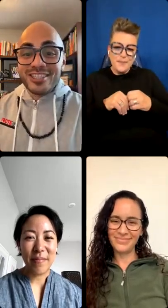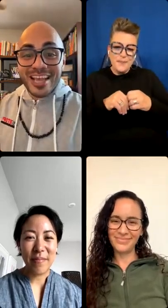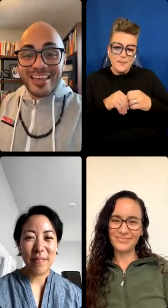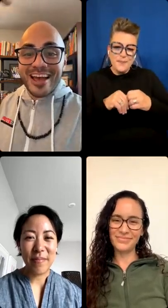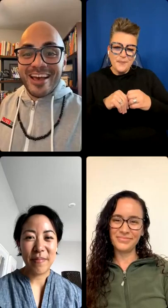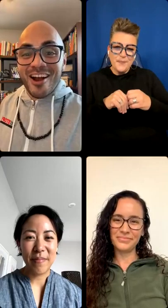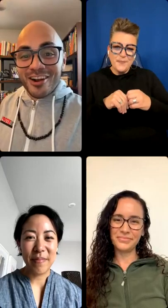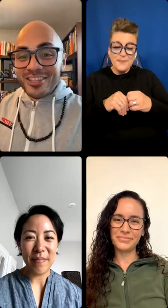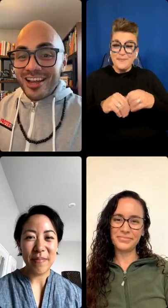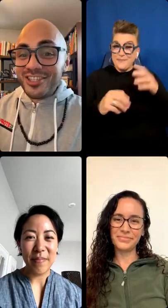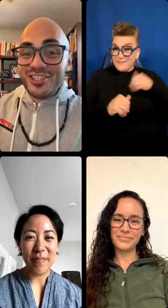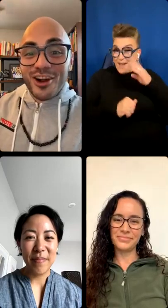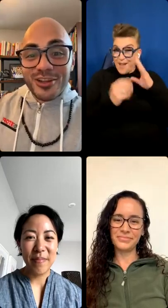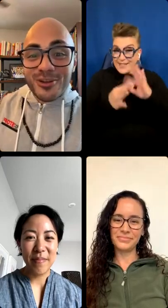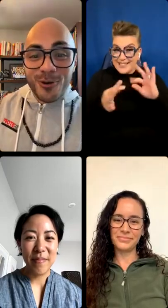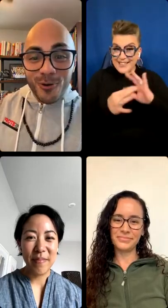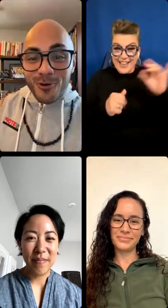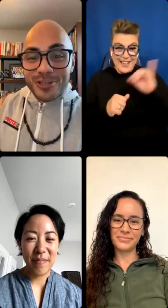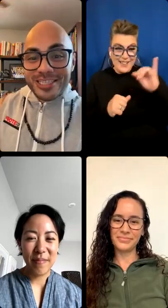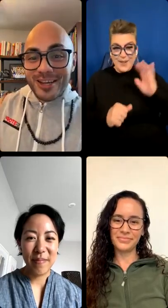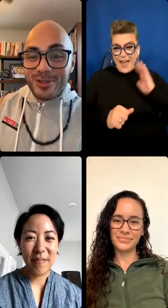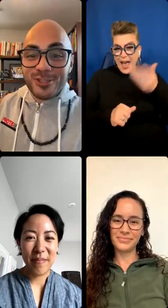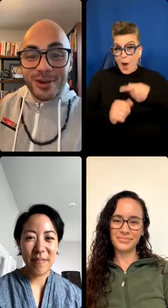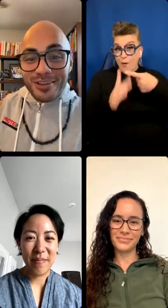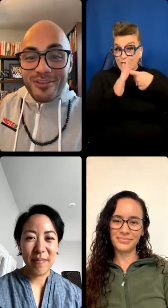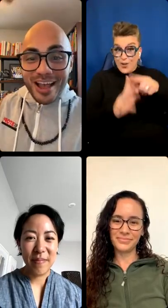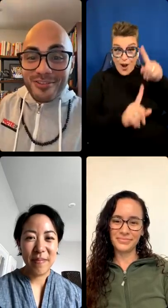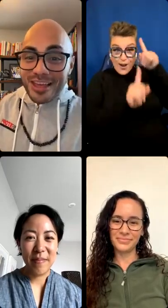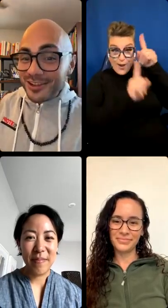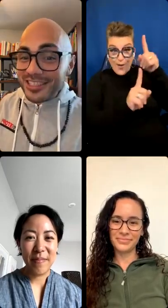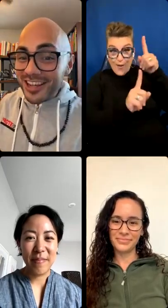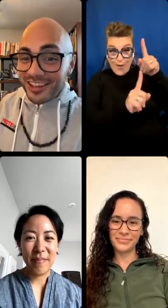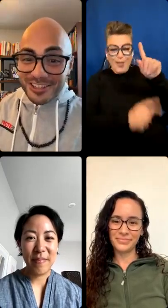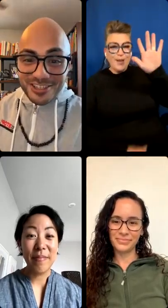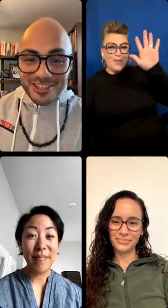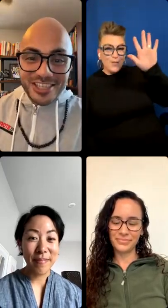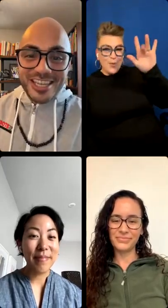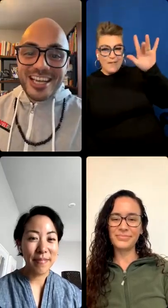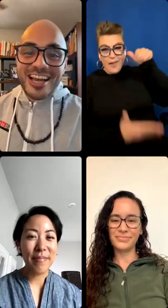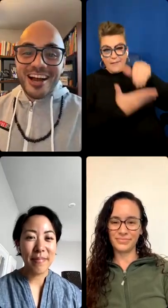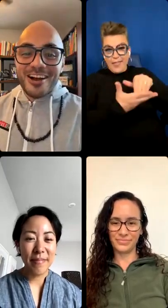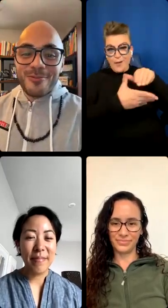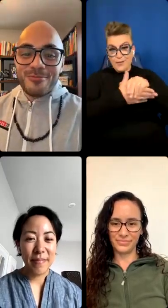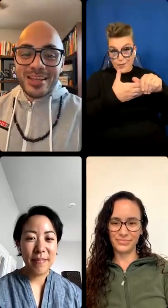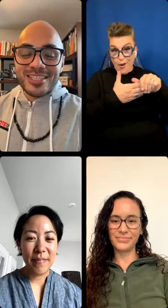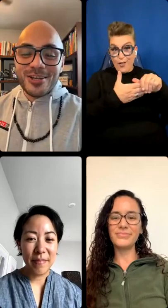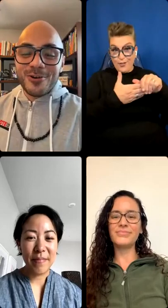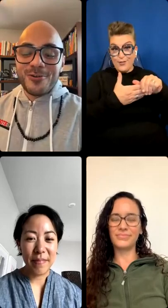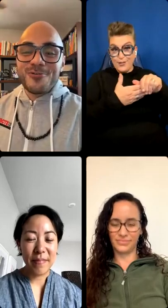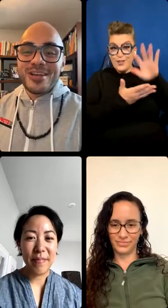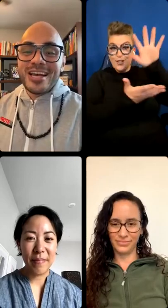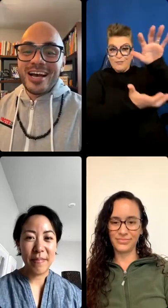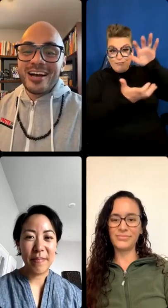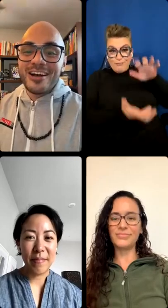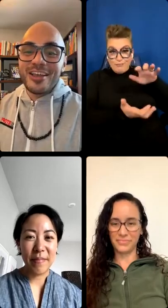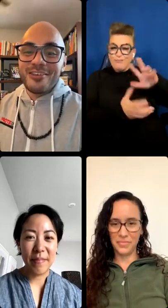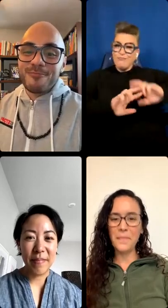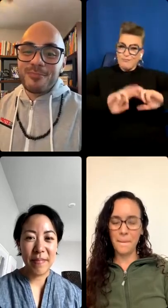I'll say that our starting goal is going to be $25,000. And so